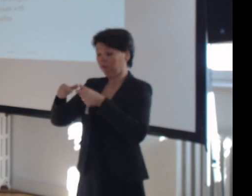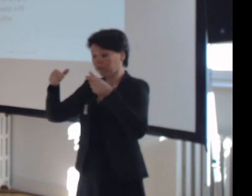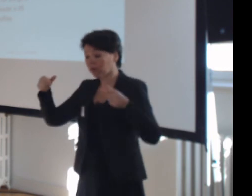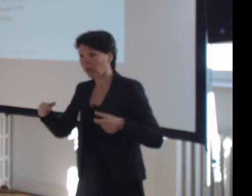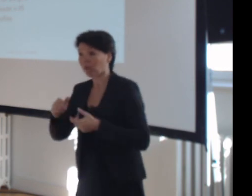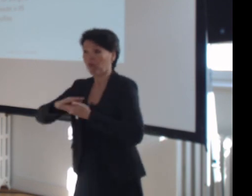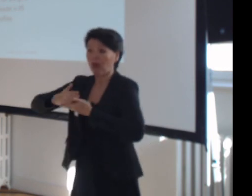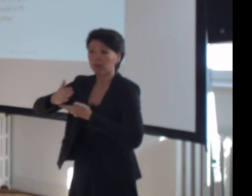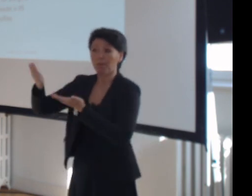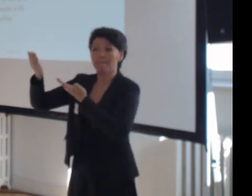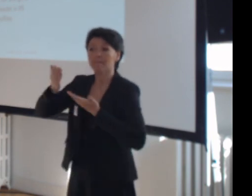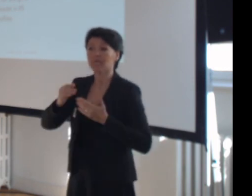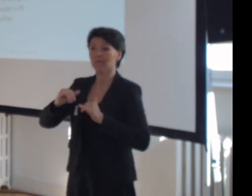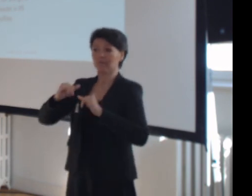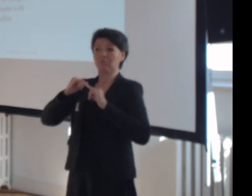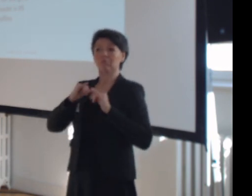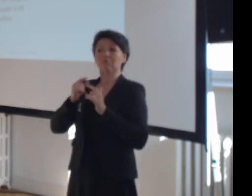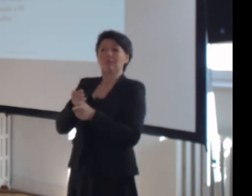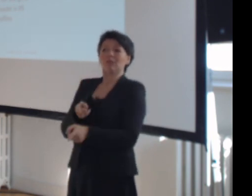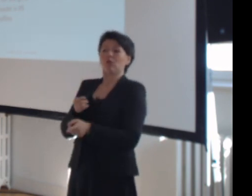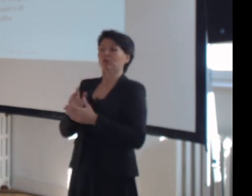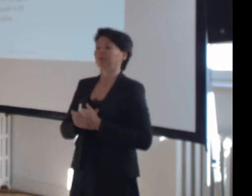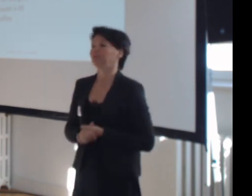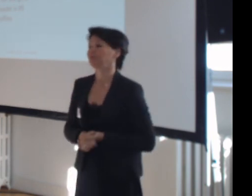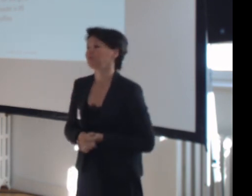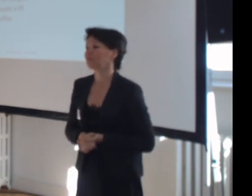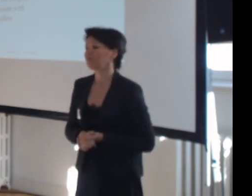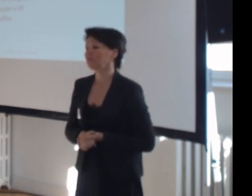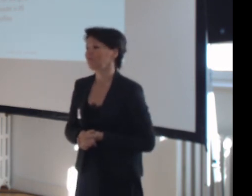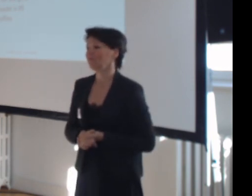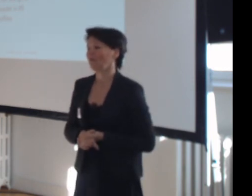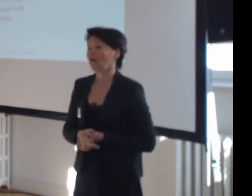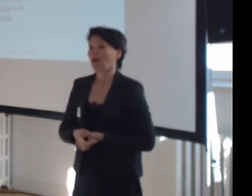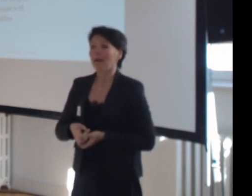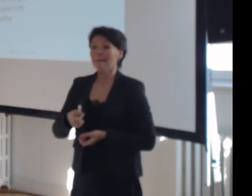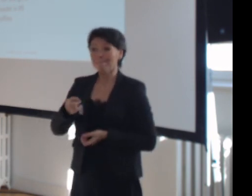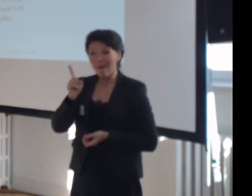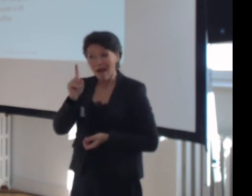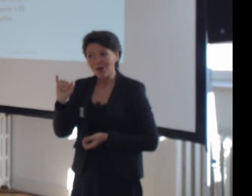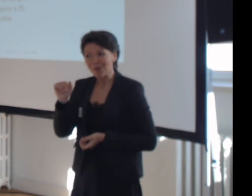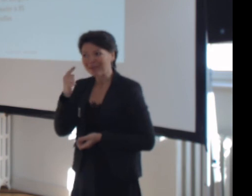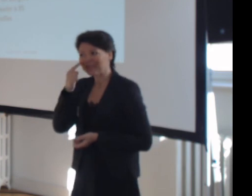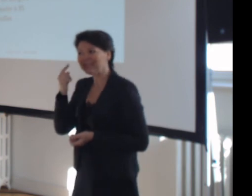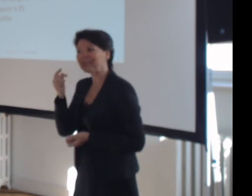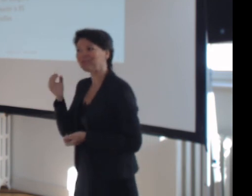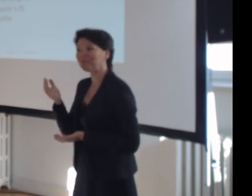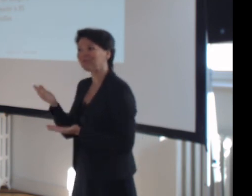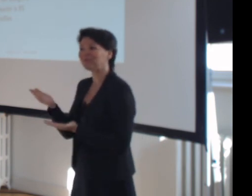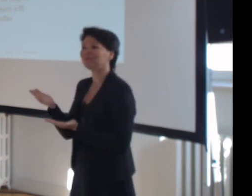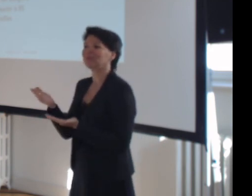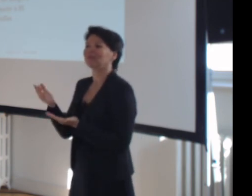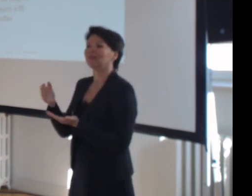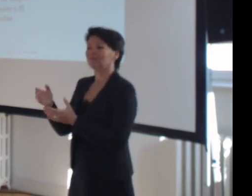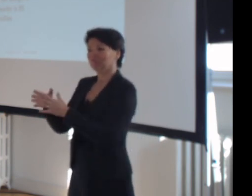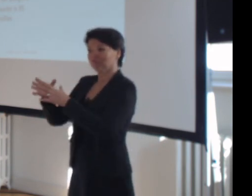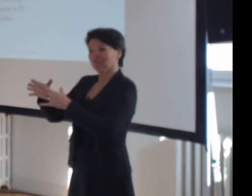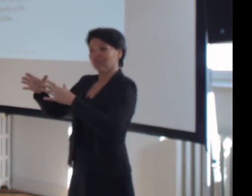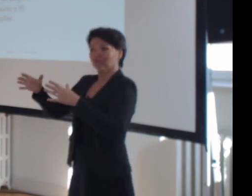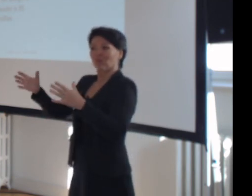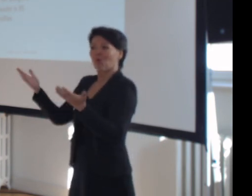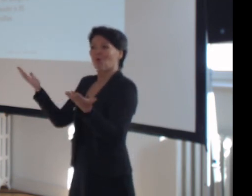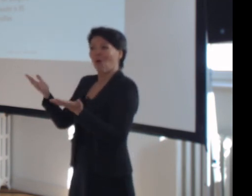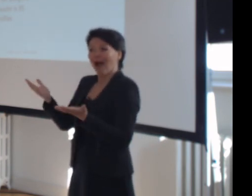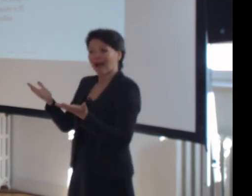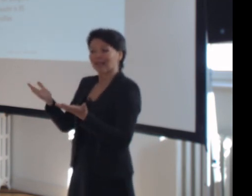tablet and so on. But on the other hand, we experienced also a considerable increase